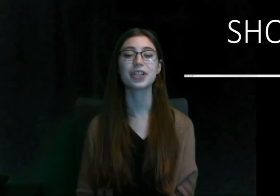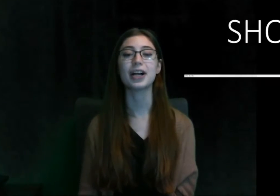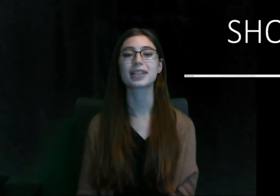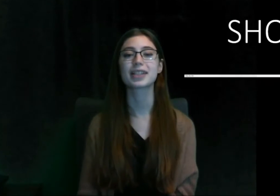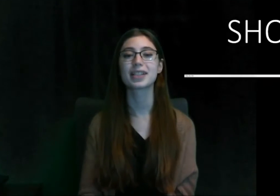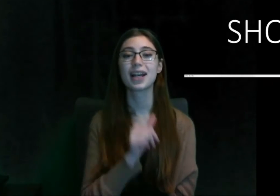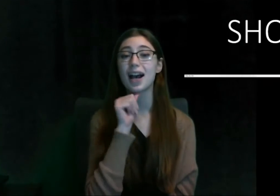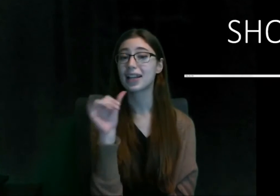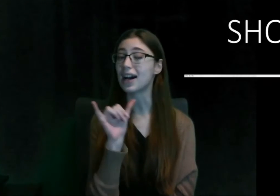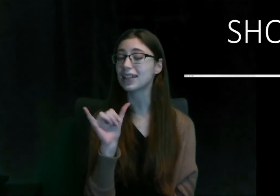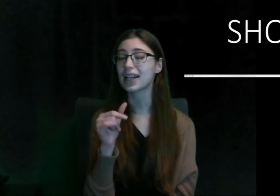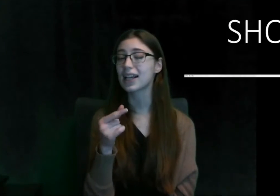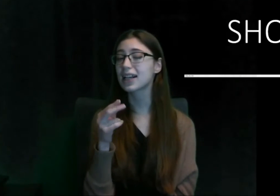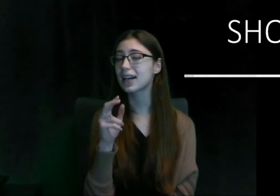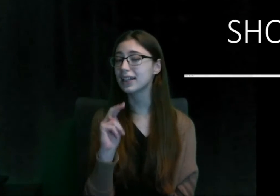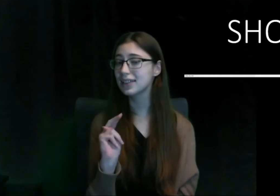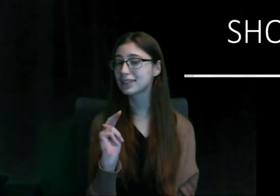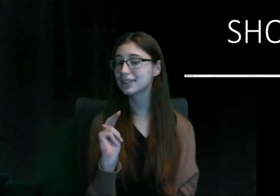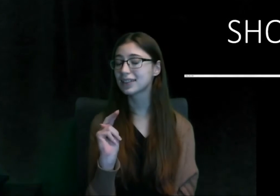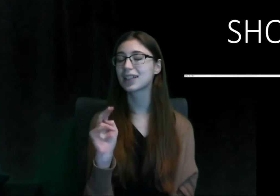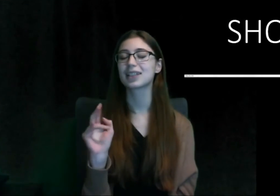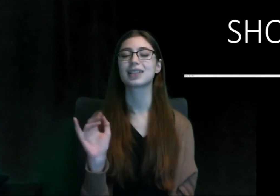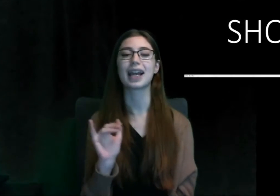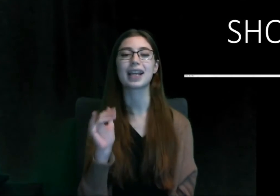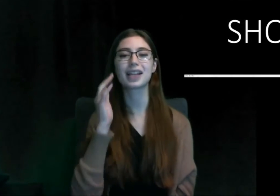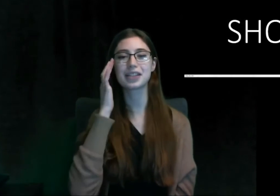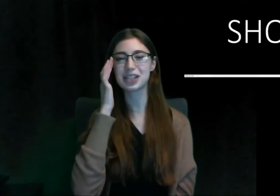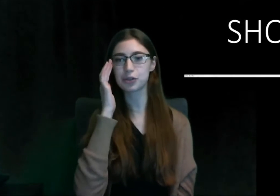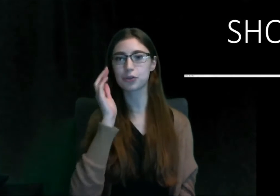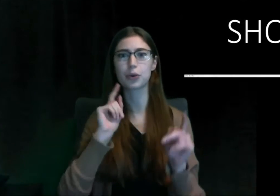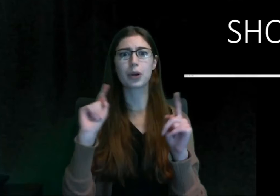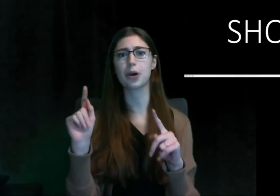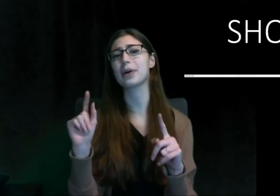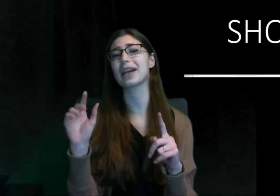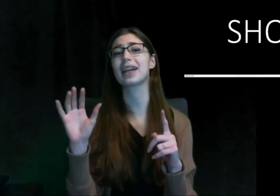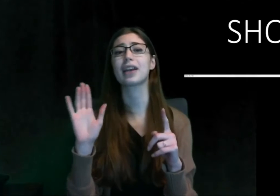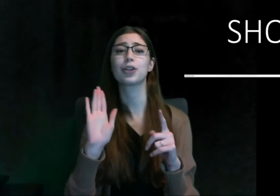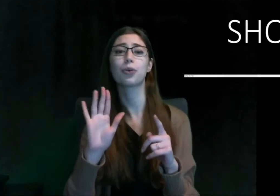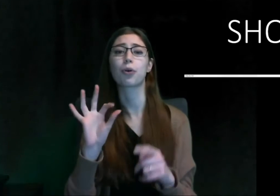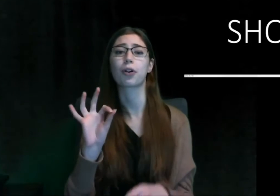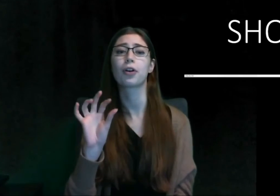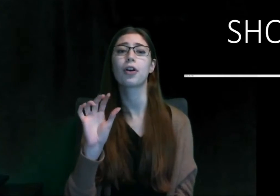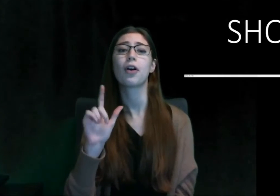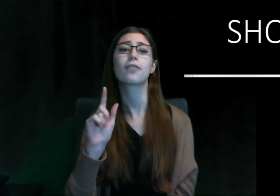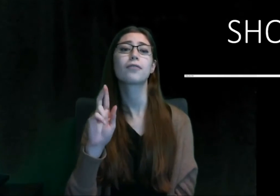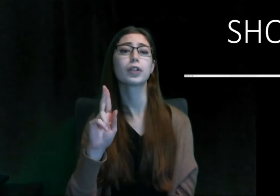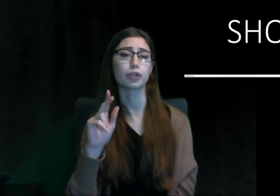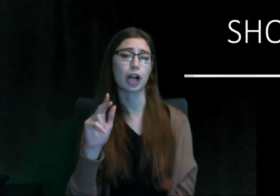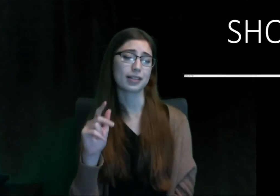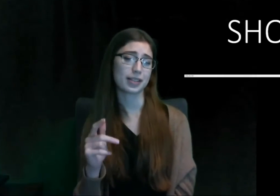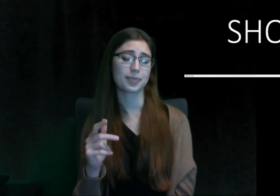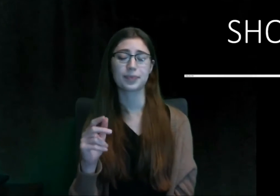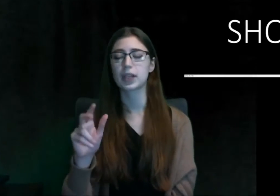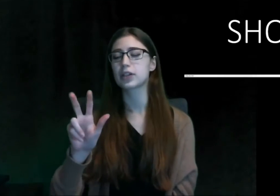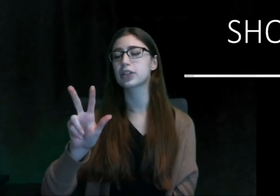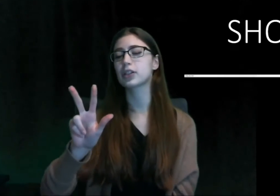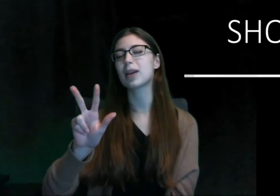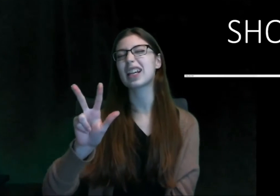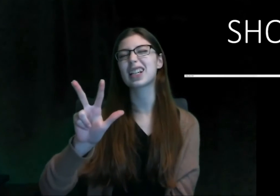Shot. Not like a gun, like to go and get your flu shot. So you're going to make